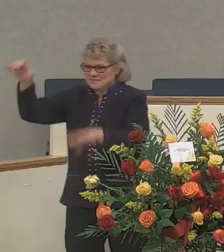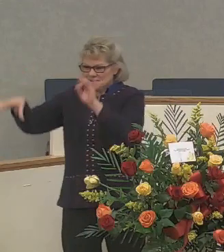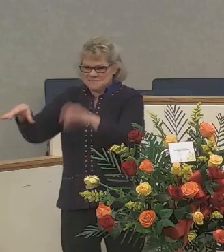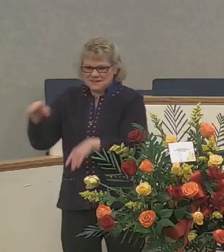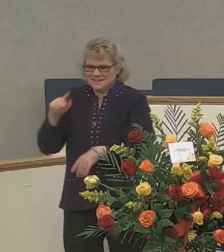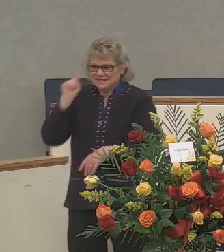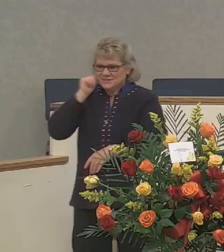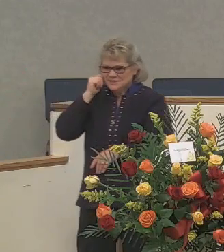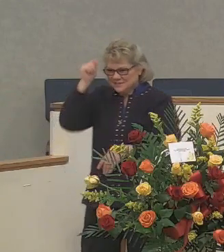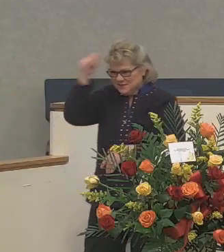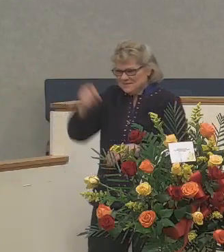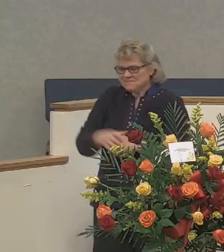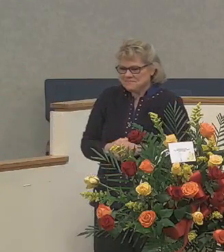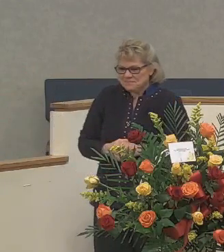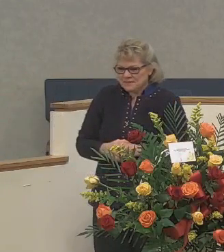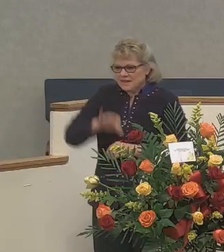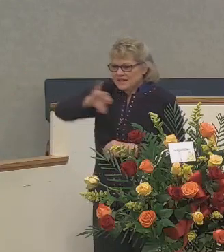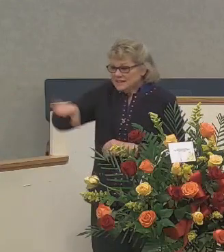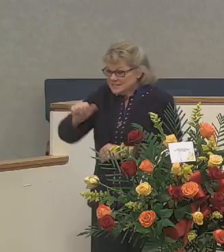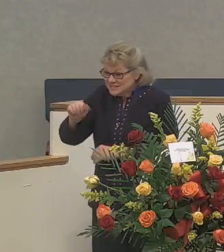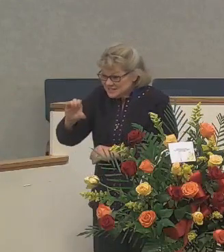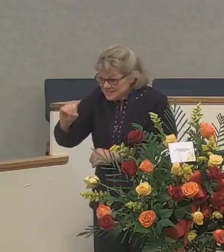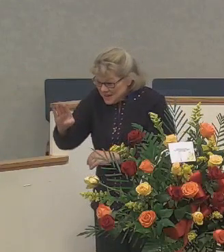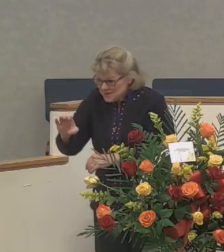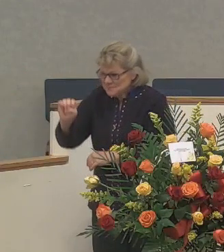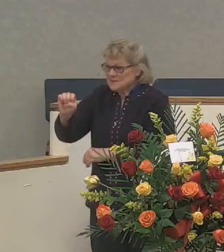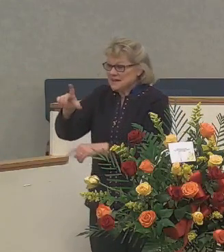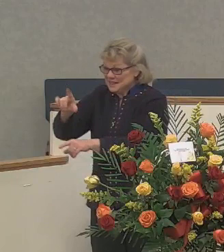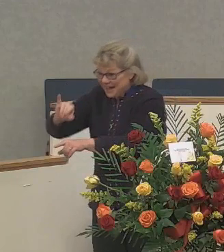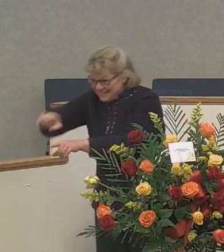kids. Jacob, Elijah,